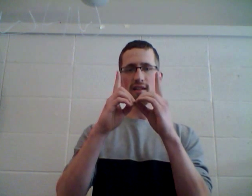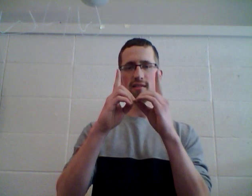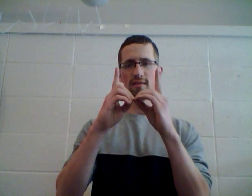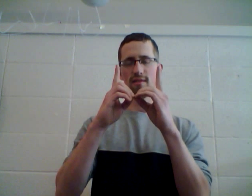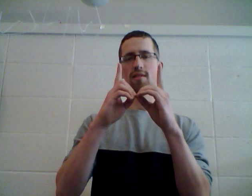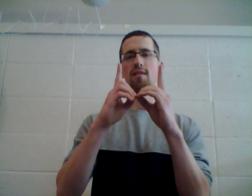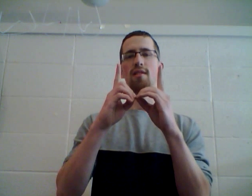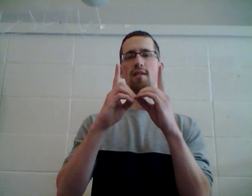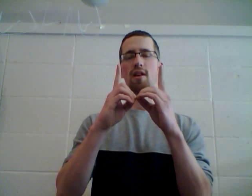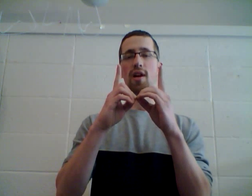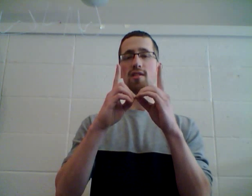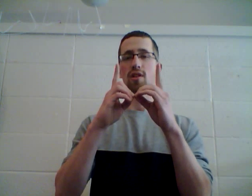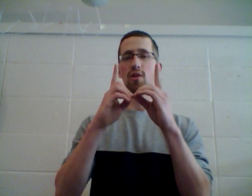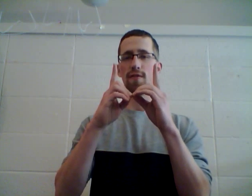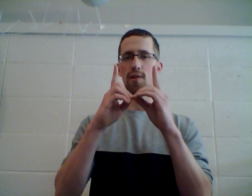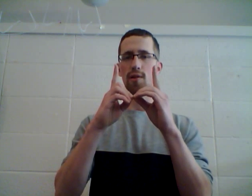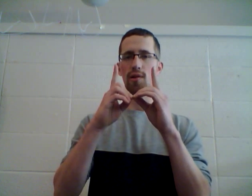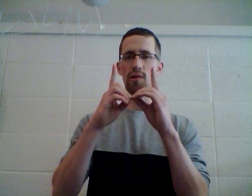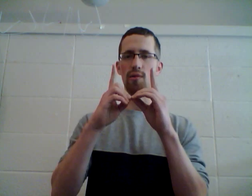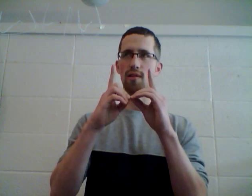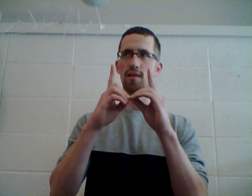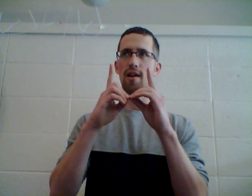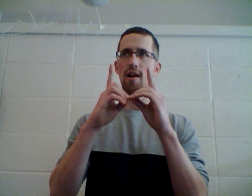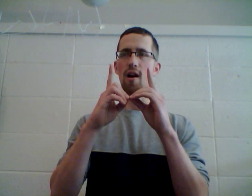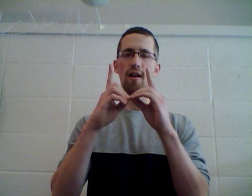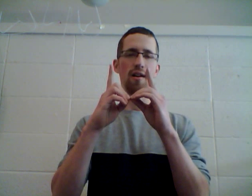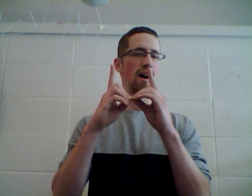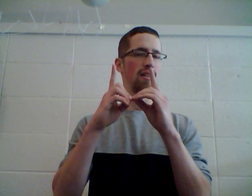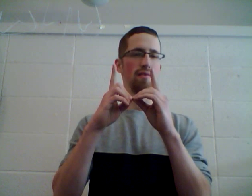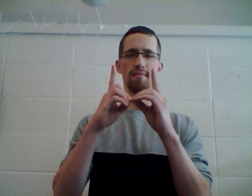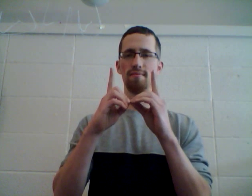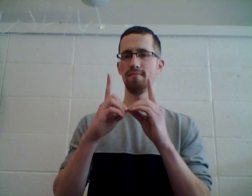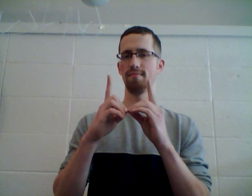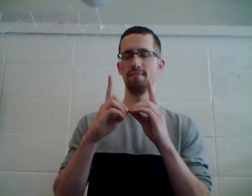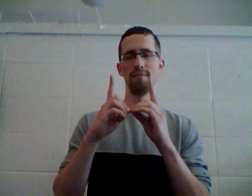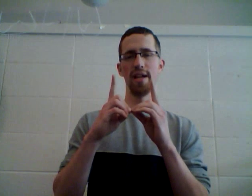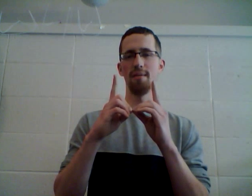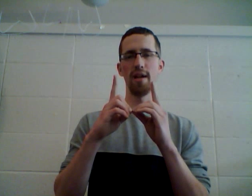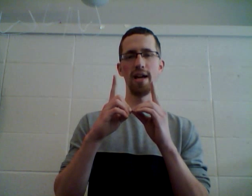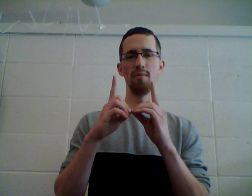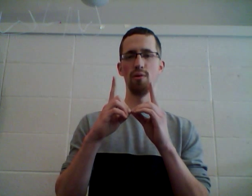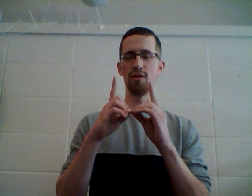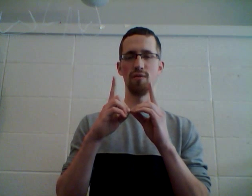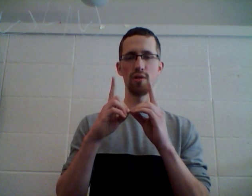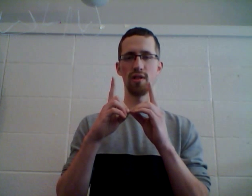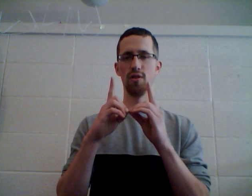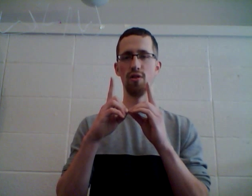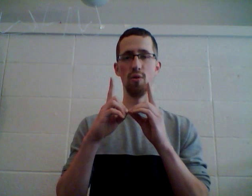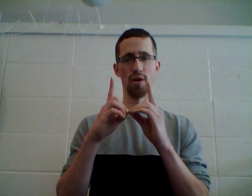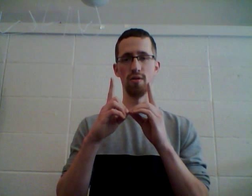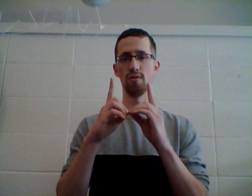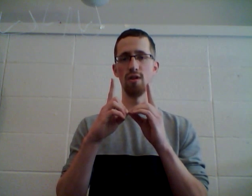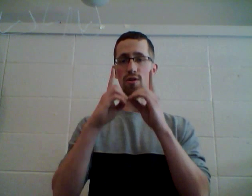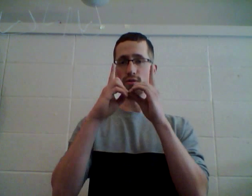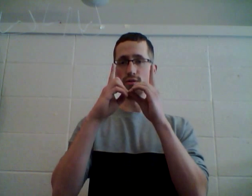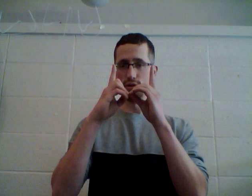dating. Okay, so if you are not laying blame who's divorcing who, or you don't know, you can